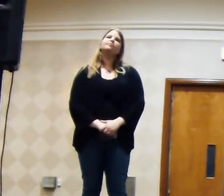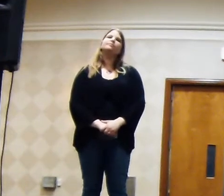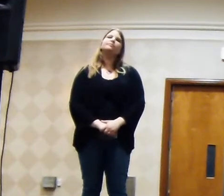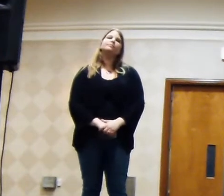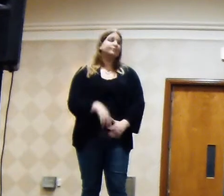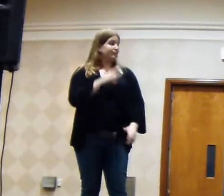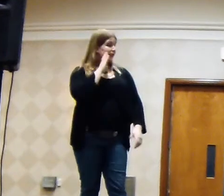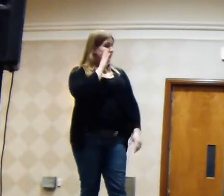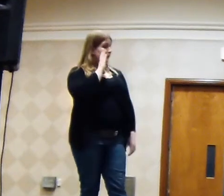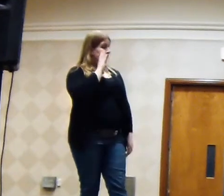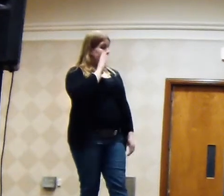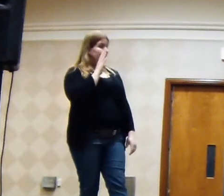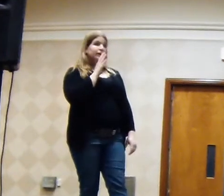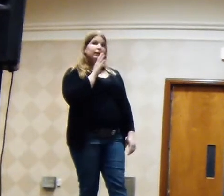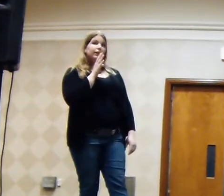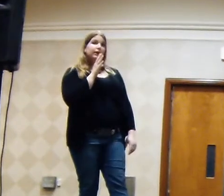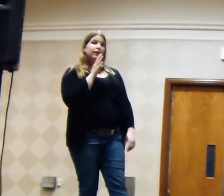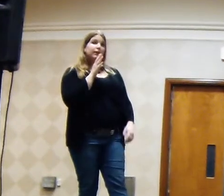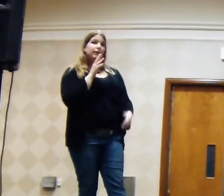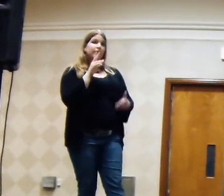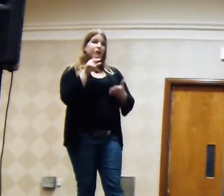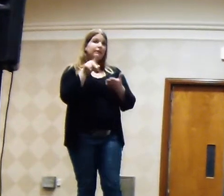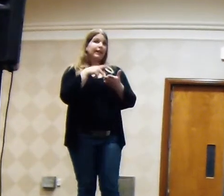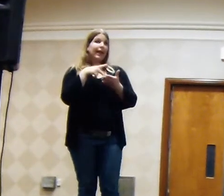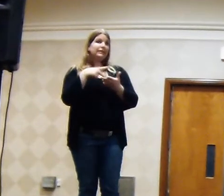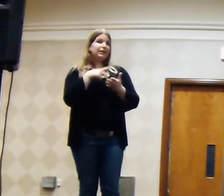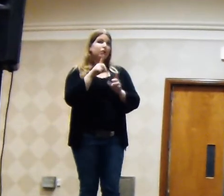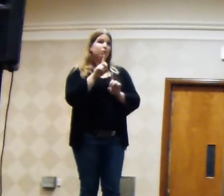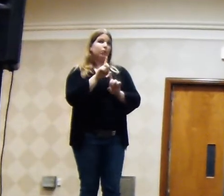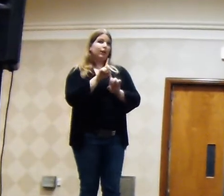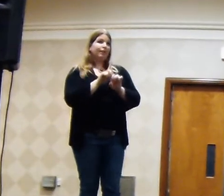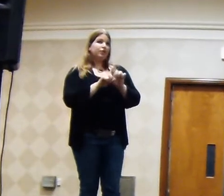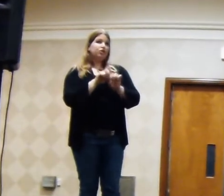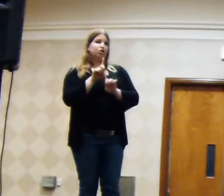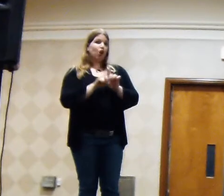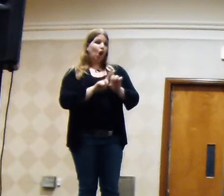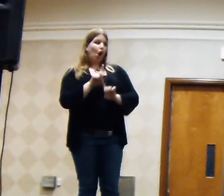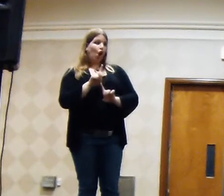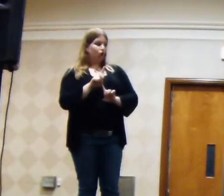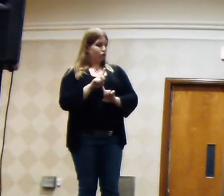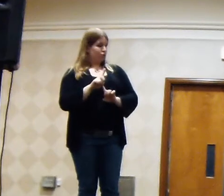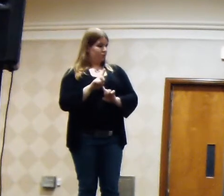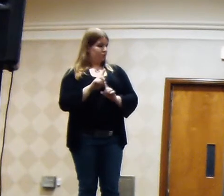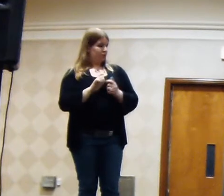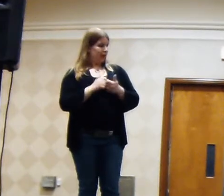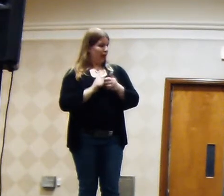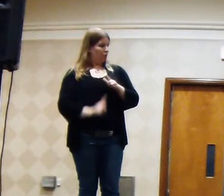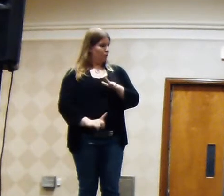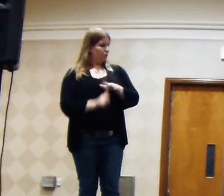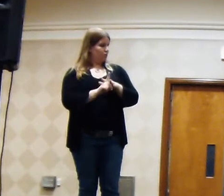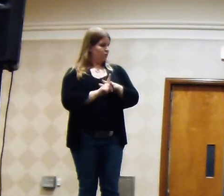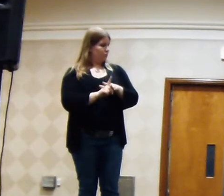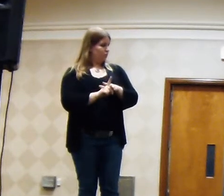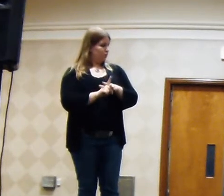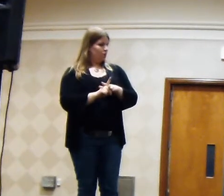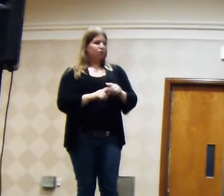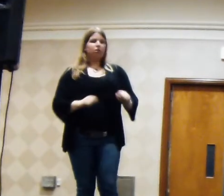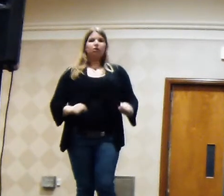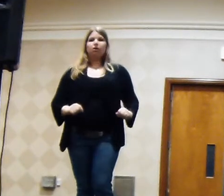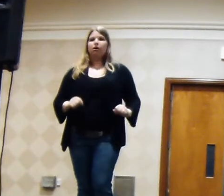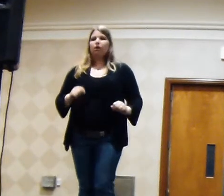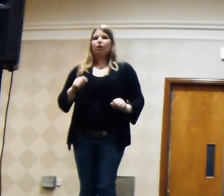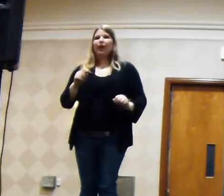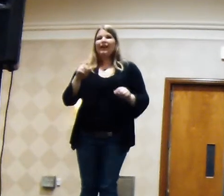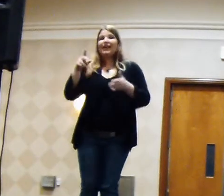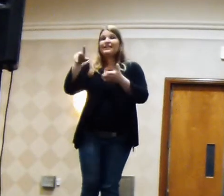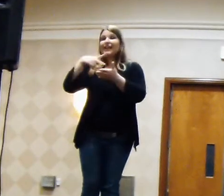Hi, Leah. We're fans of Dancing with the Stars. We're wondering, how did you end up on that? Did they call you or did you volunteer to be on it? Anyone